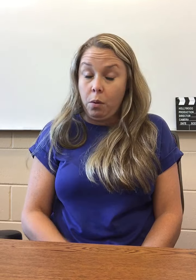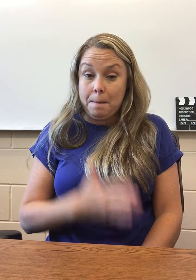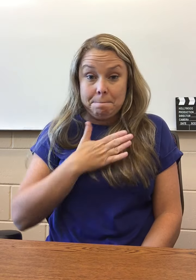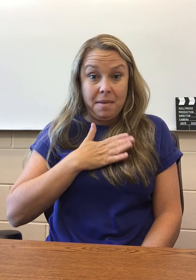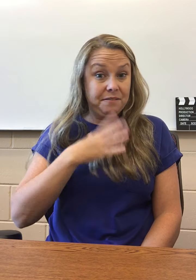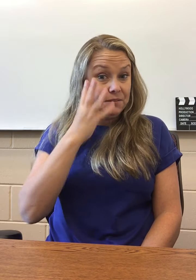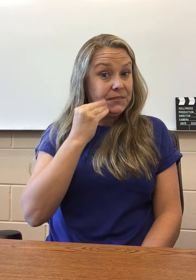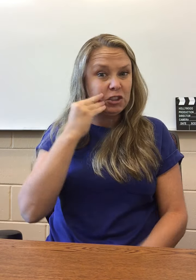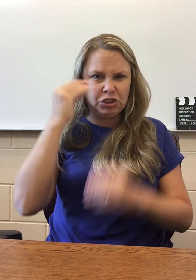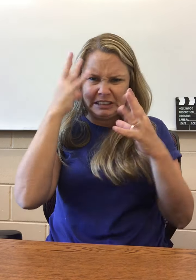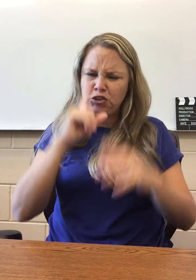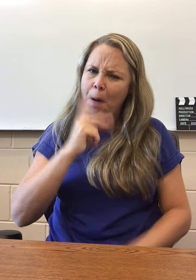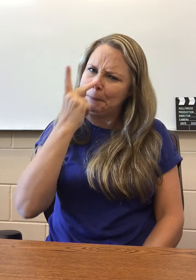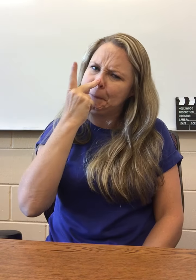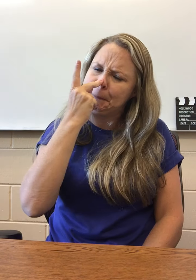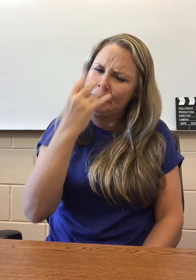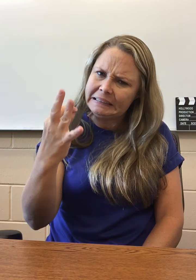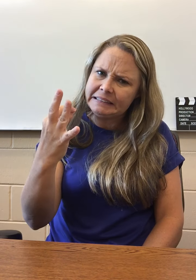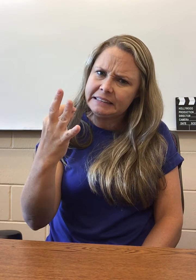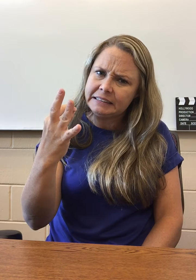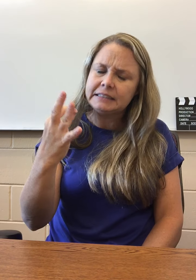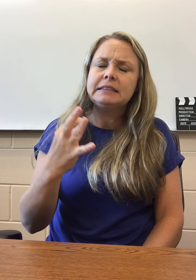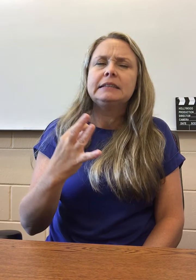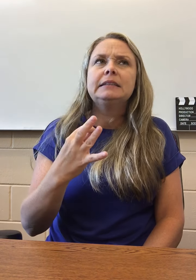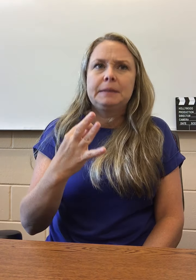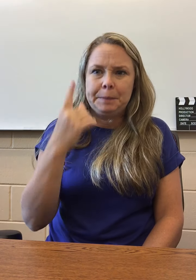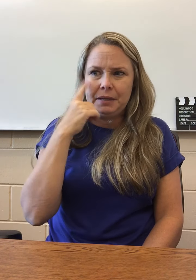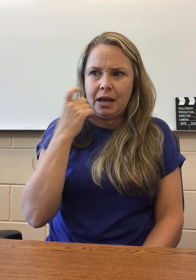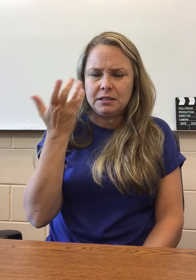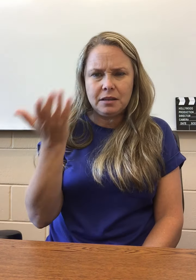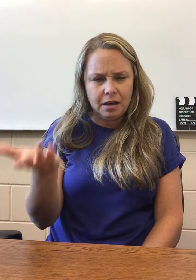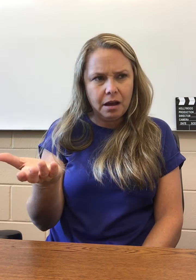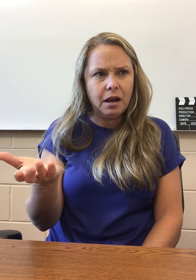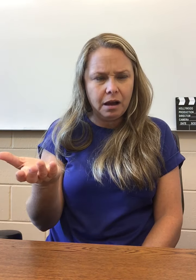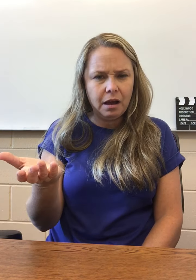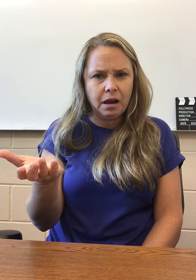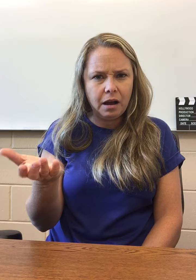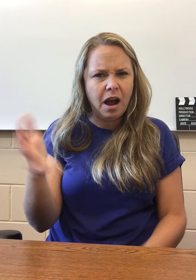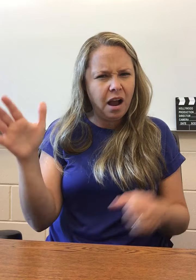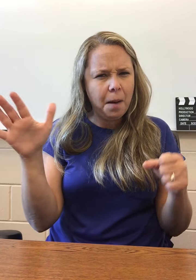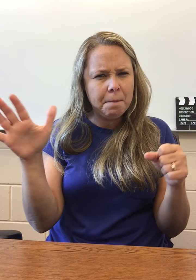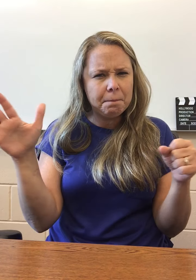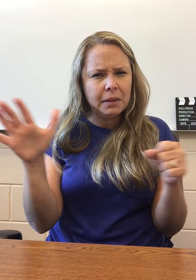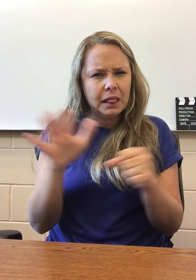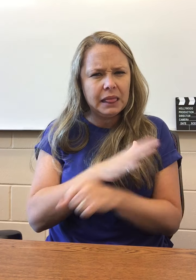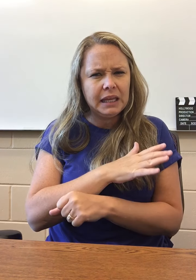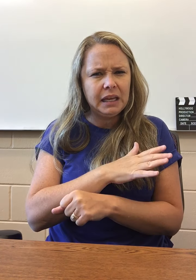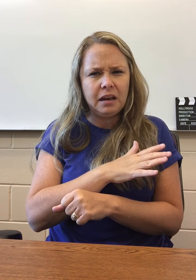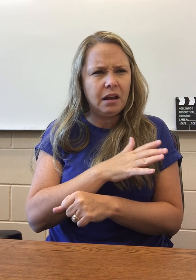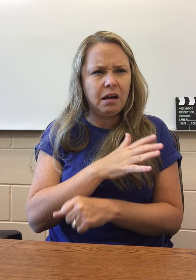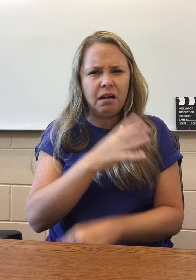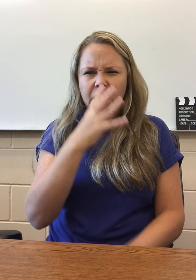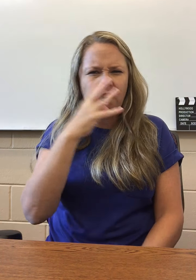um are pissed because they're looking at a complete disregard by uh the